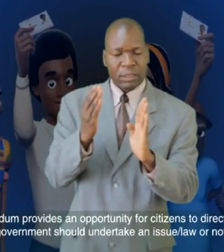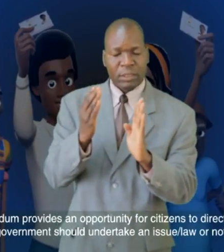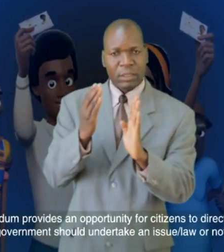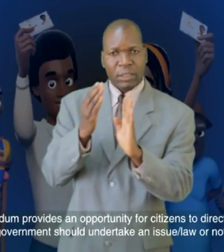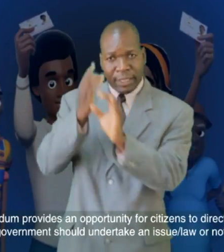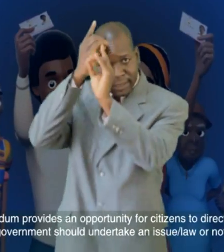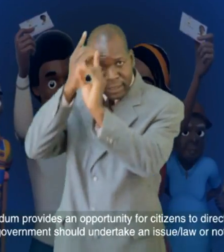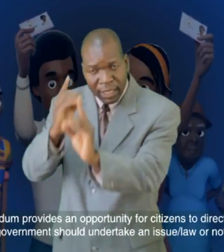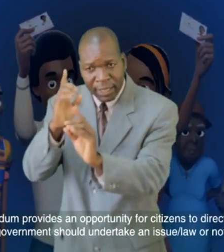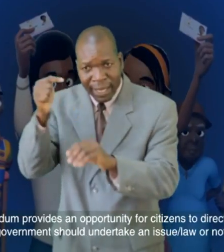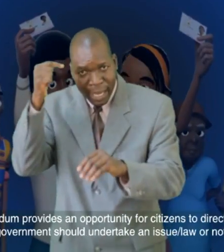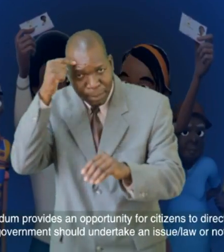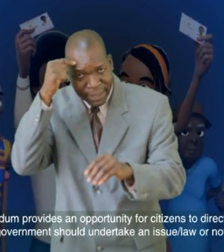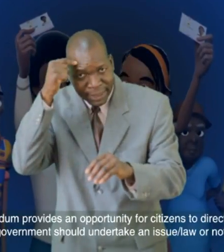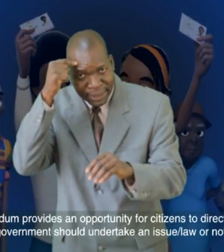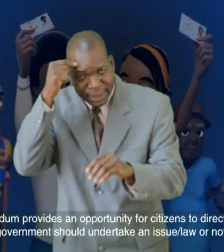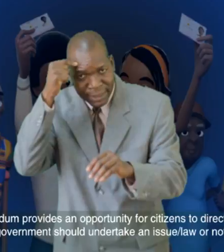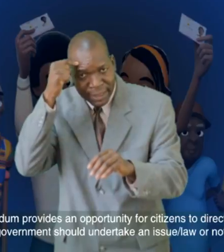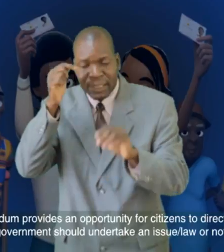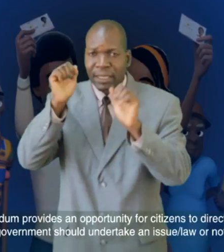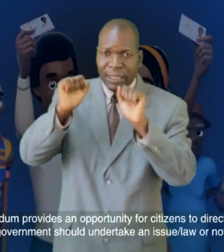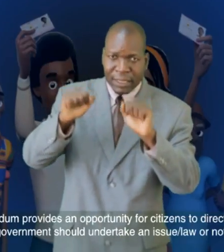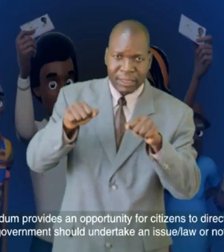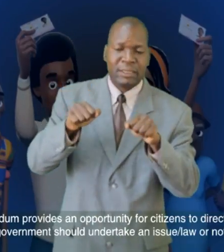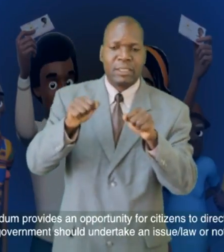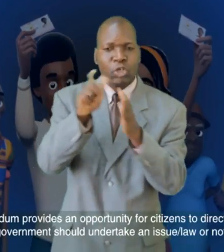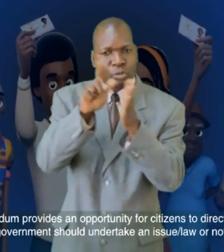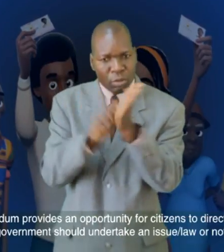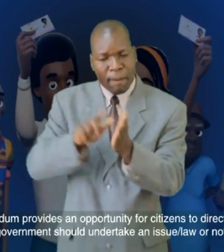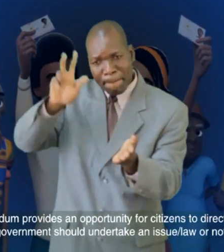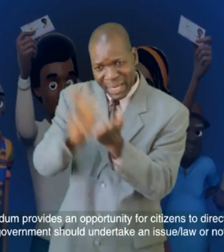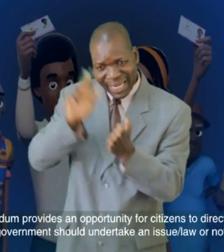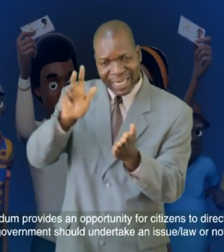on whether government should undertake an issue or law or not.